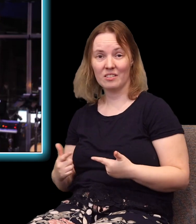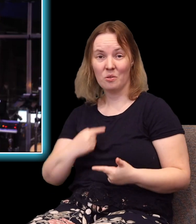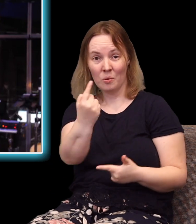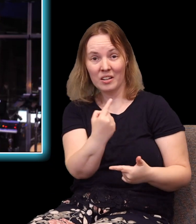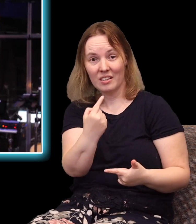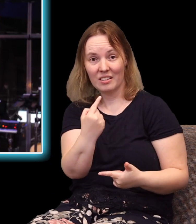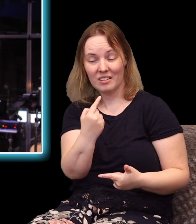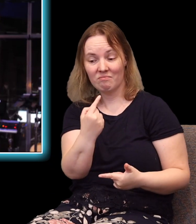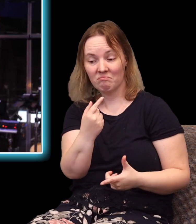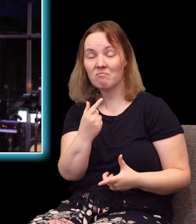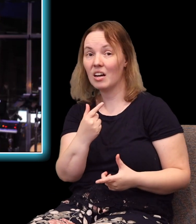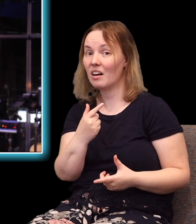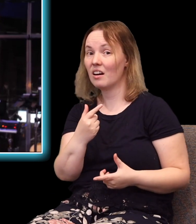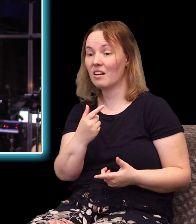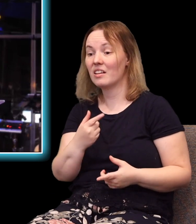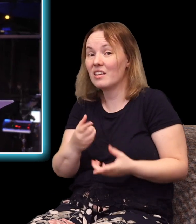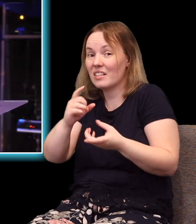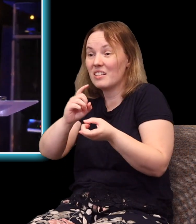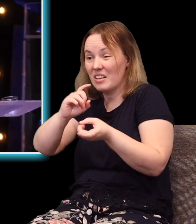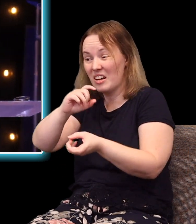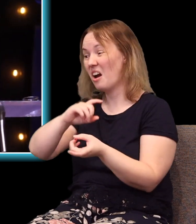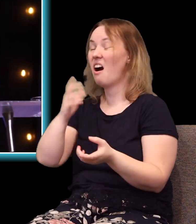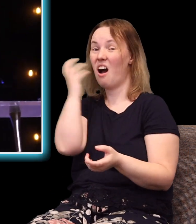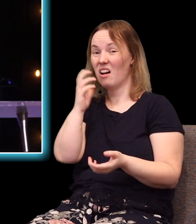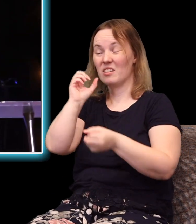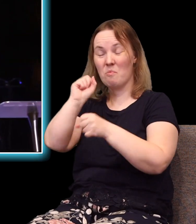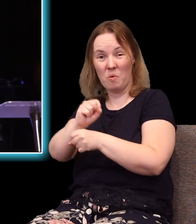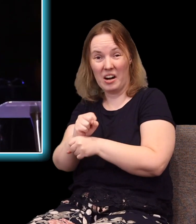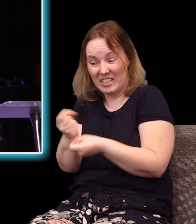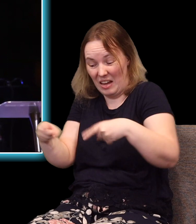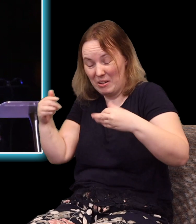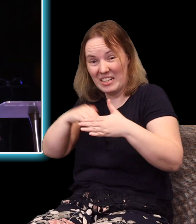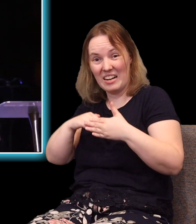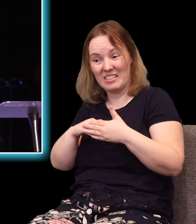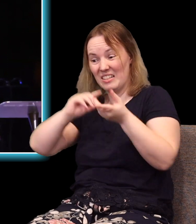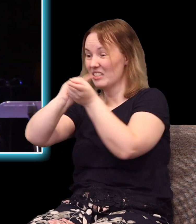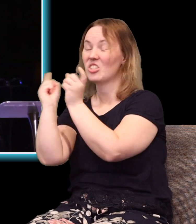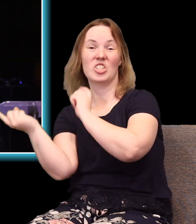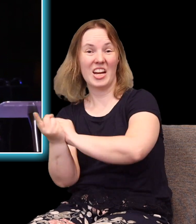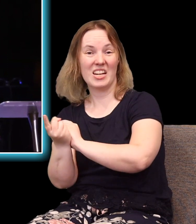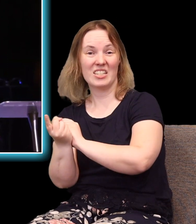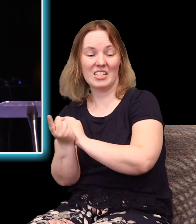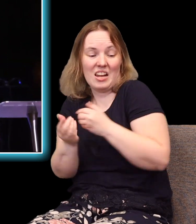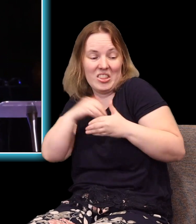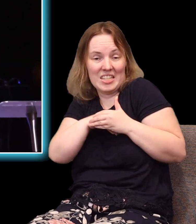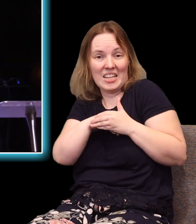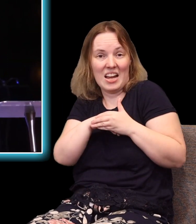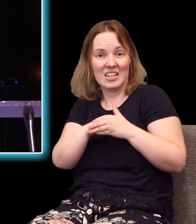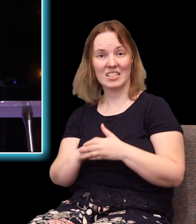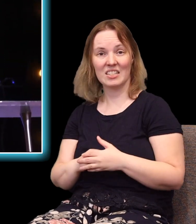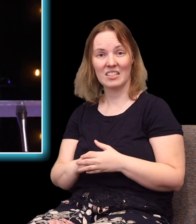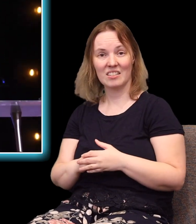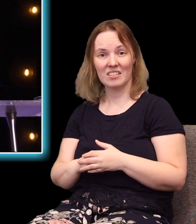lives, we are undergoing this incredible work, this miracle of transformation